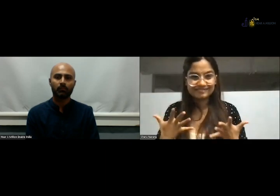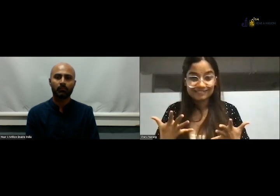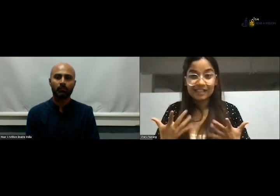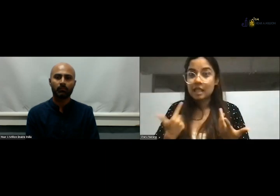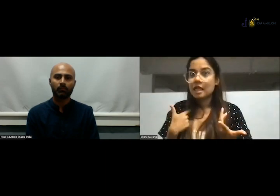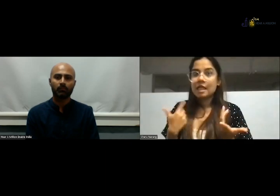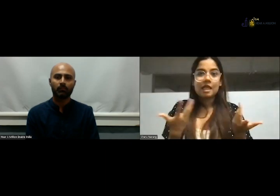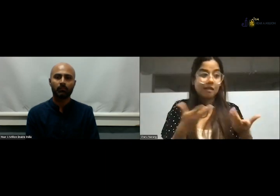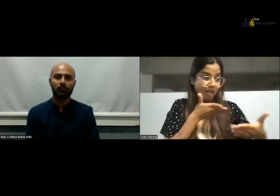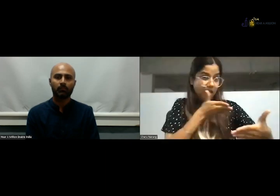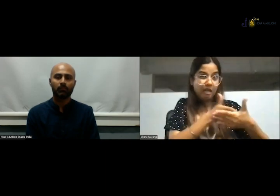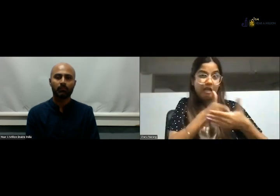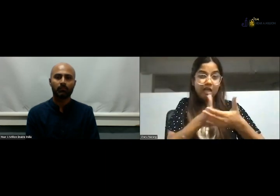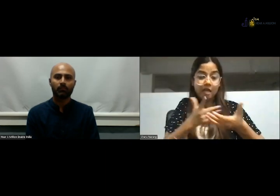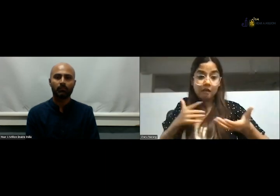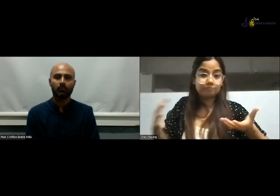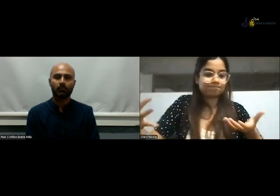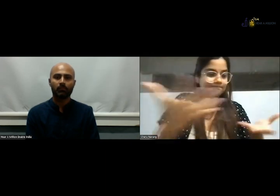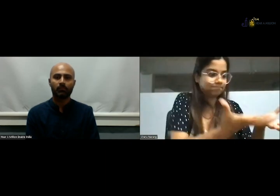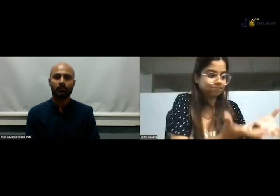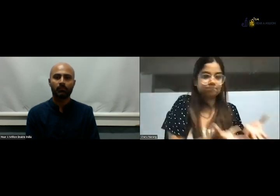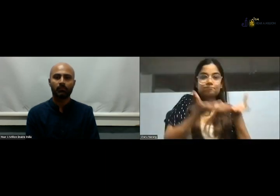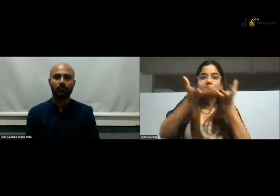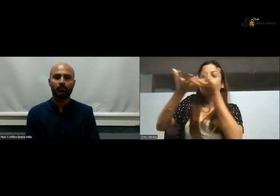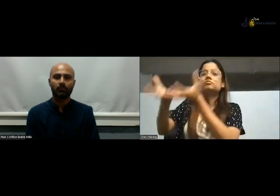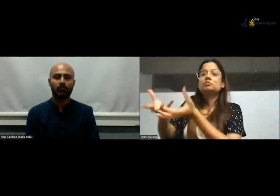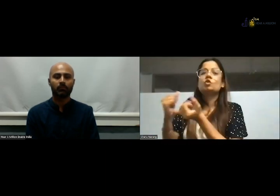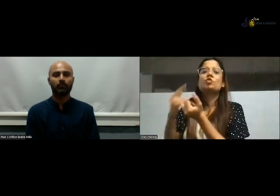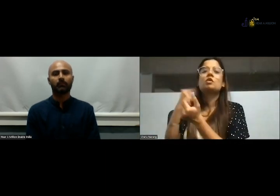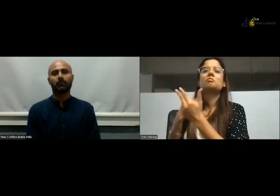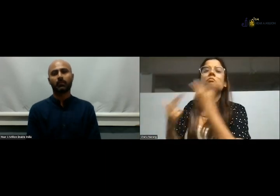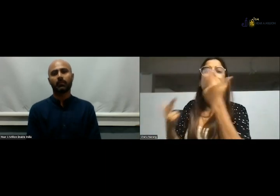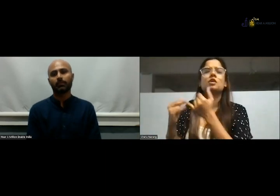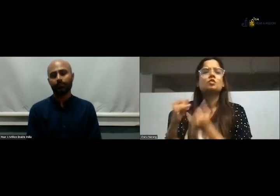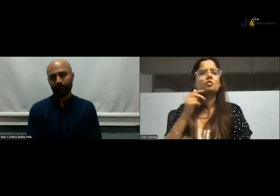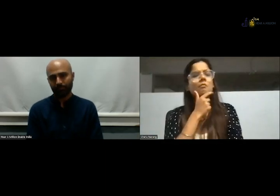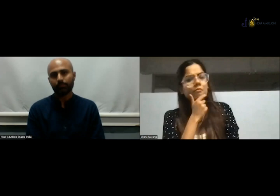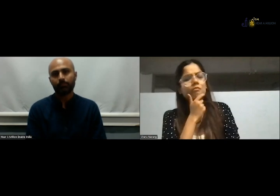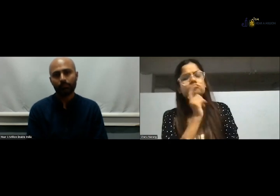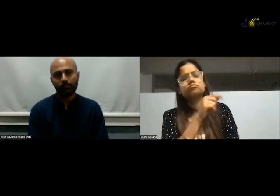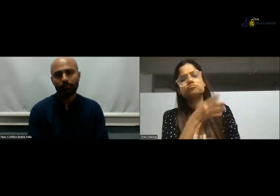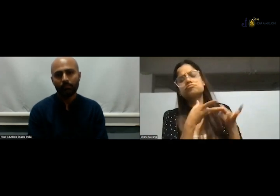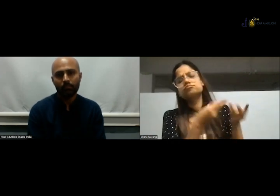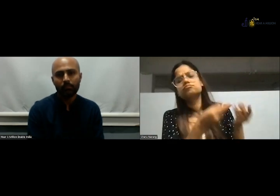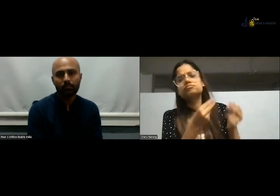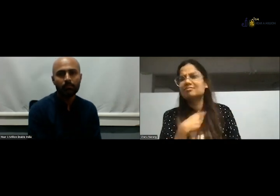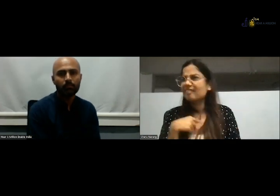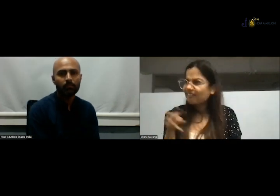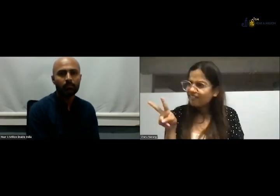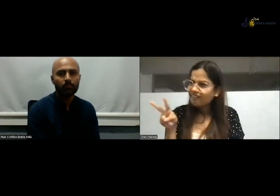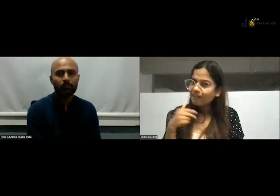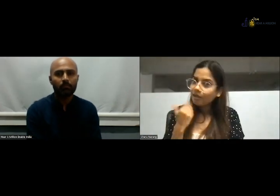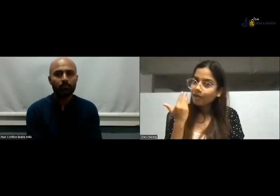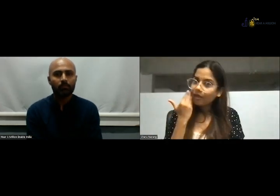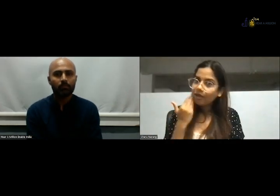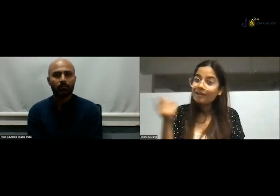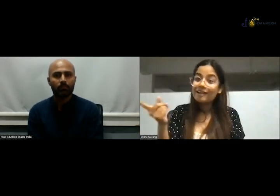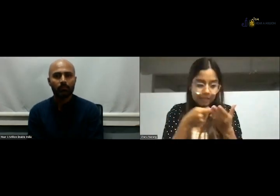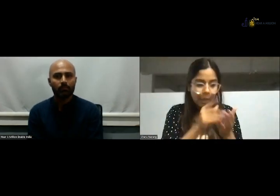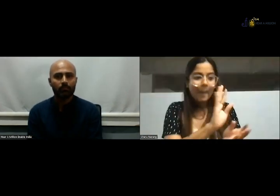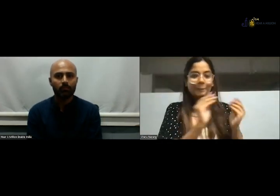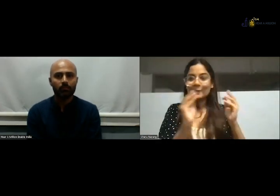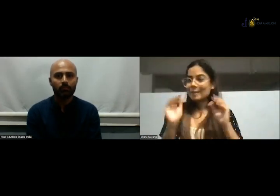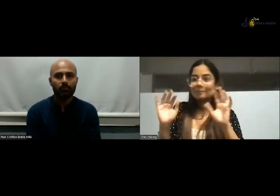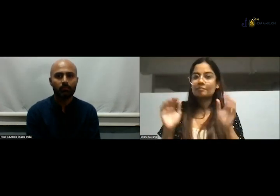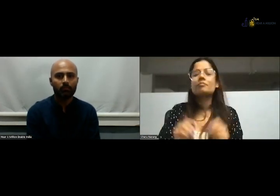so many her barriers and challenges and all that. Whatever the challenges I get from the deaf